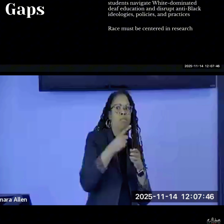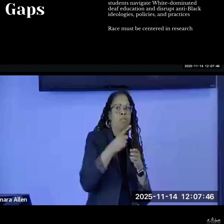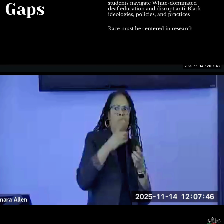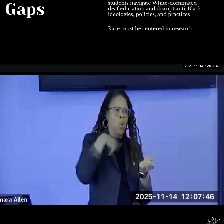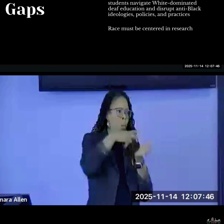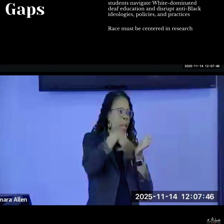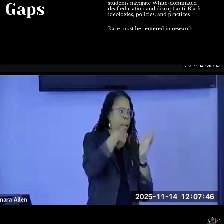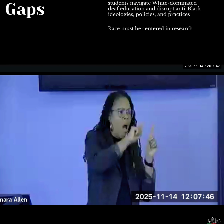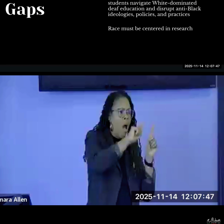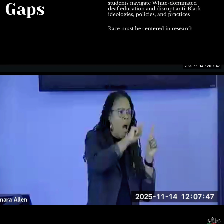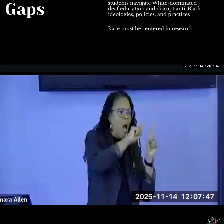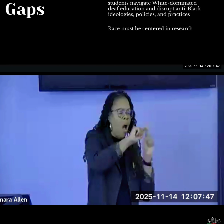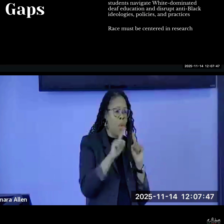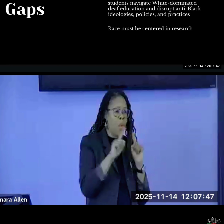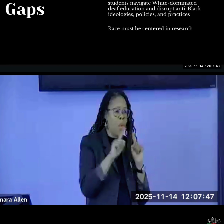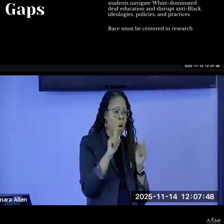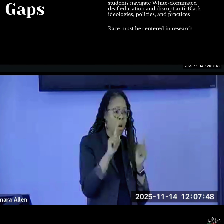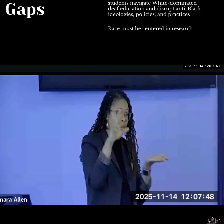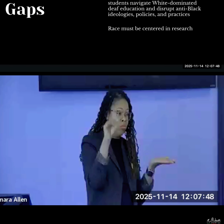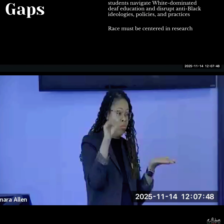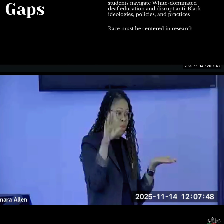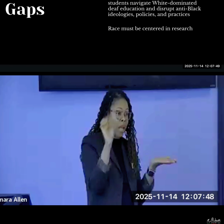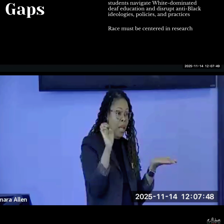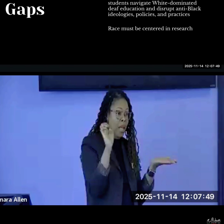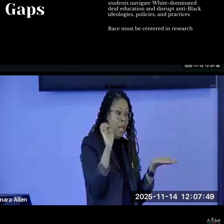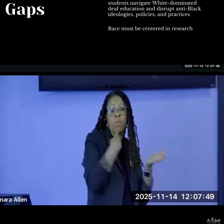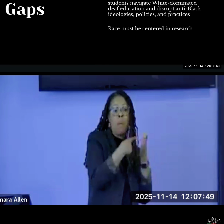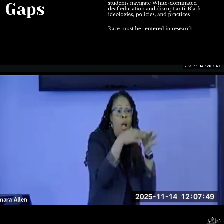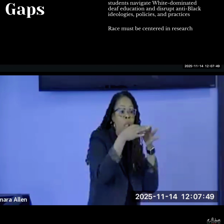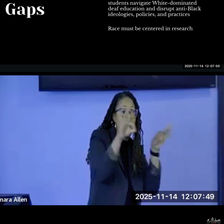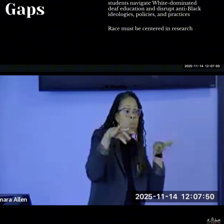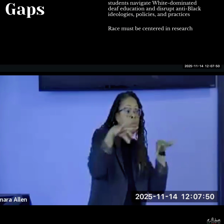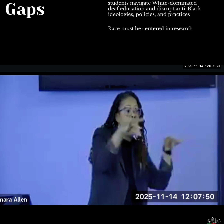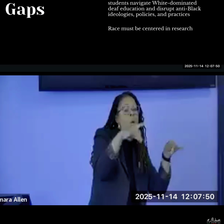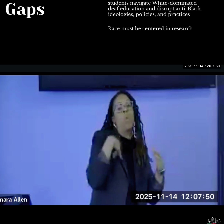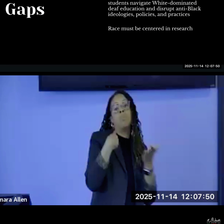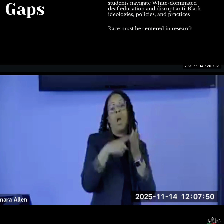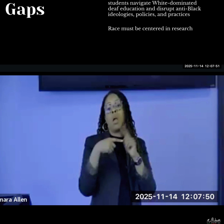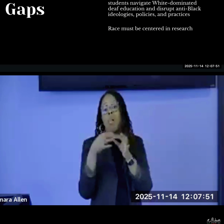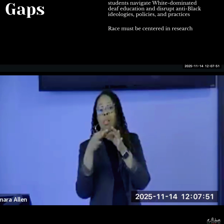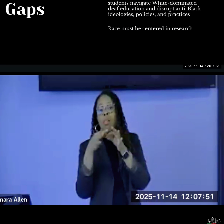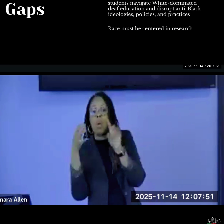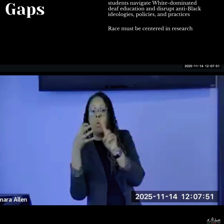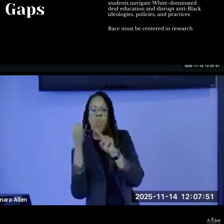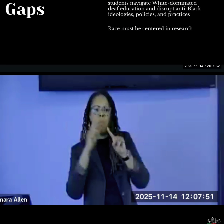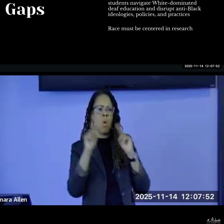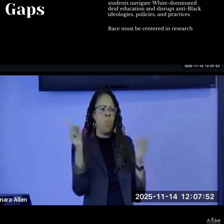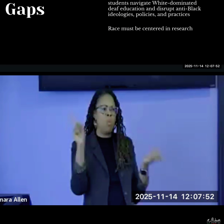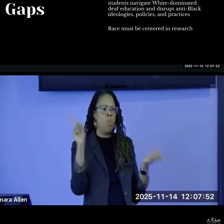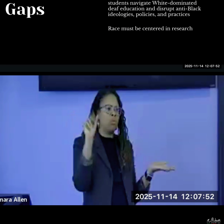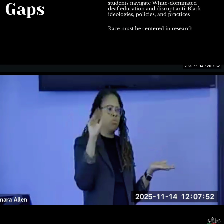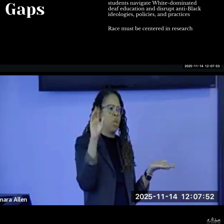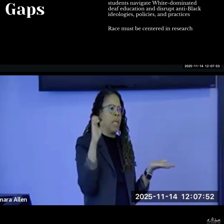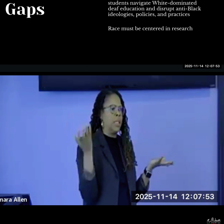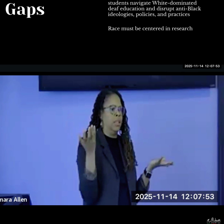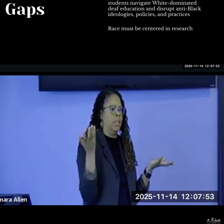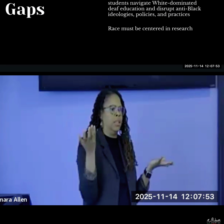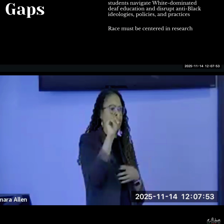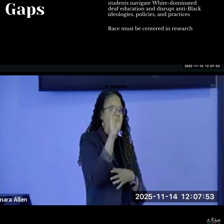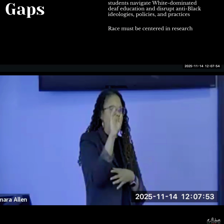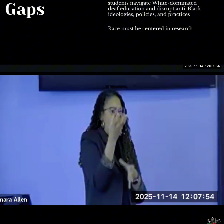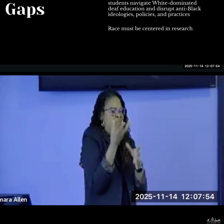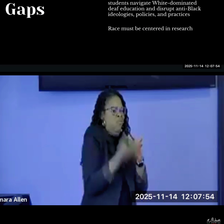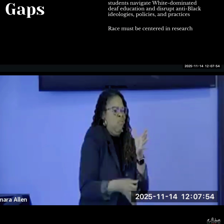at Akilah University, we may read about education and access, language deprivation,